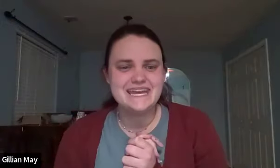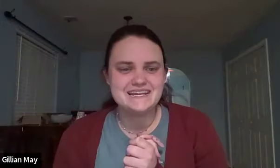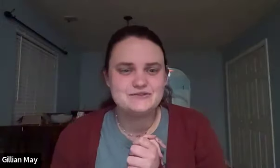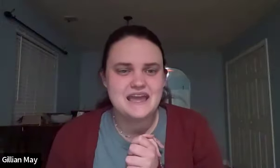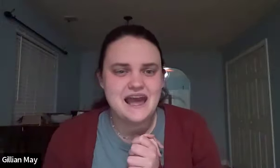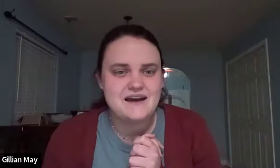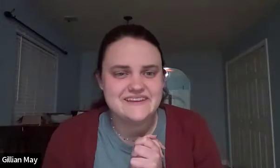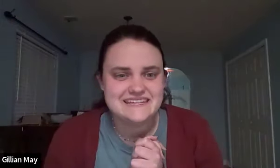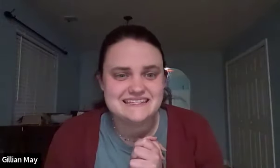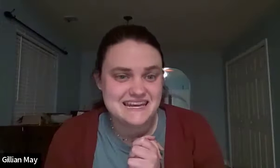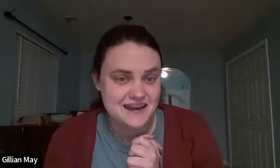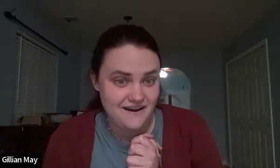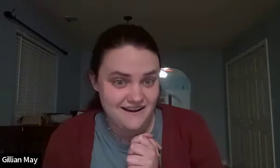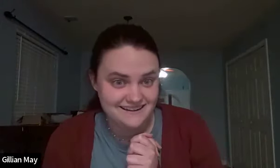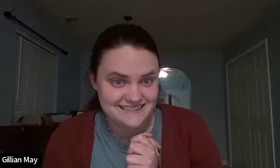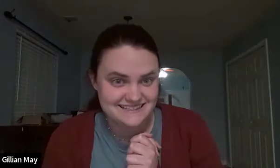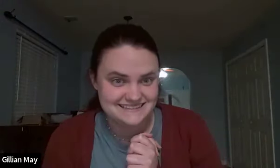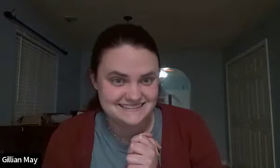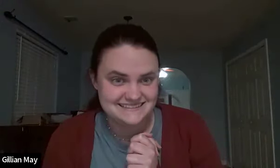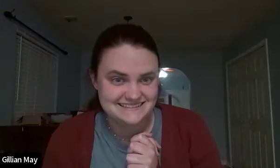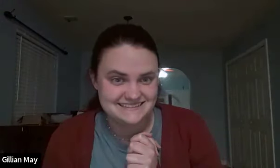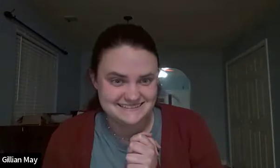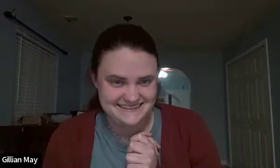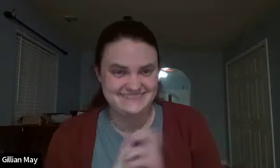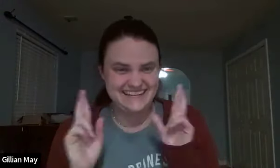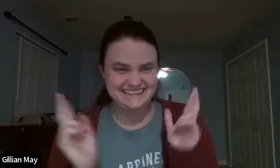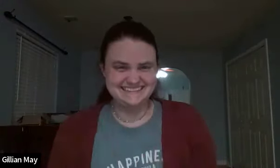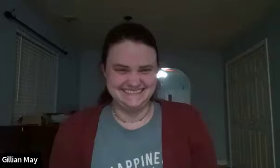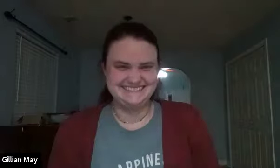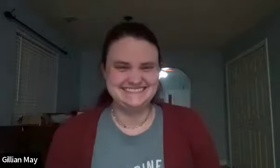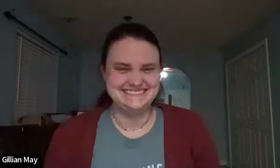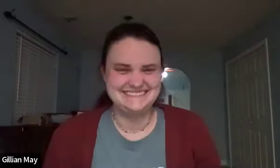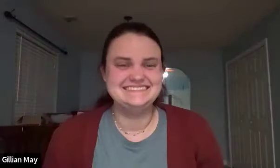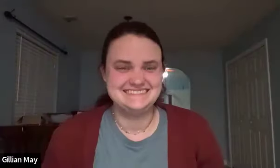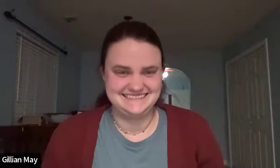next one I have is Knox. All right, ready?